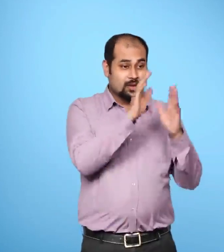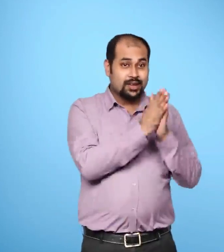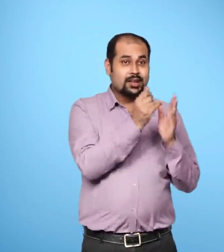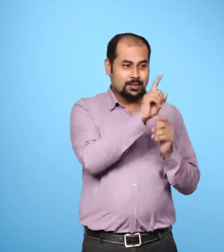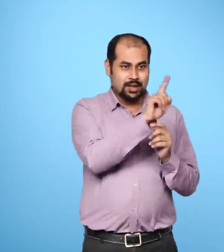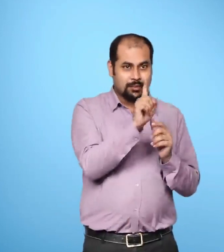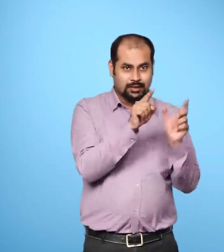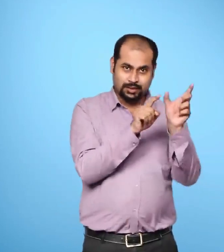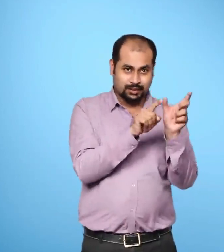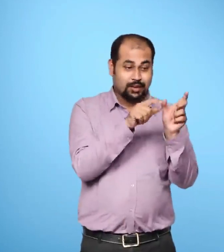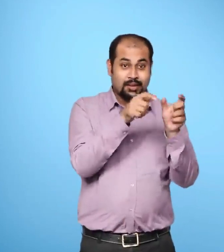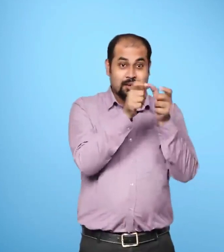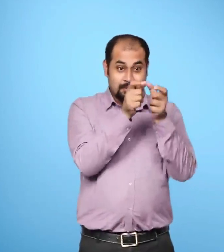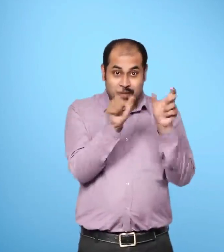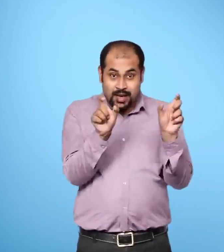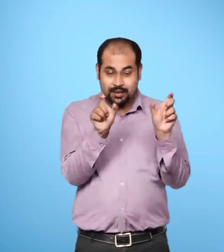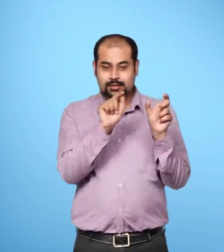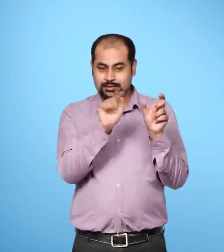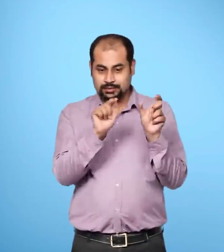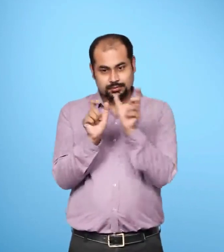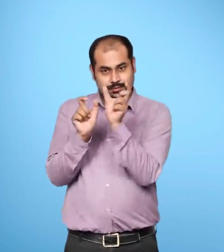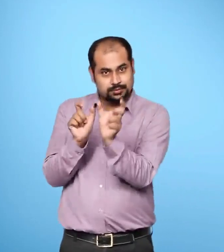11 is equal to dash plus dash.